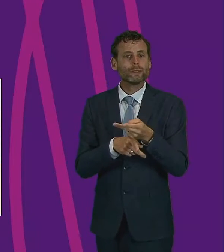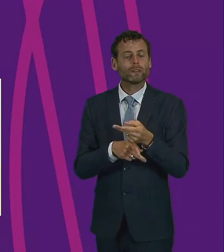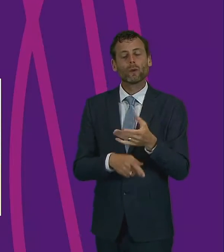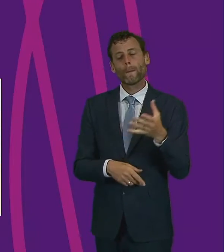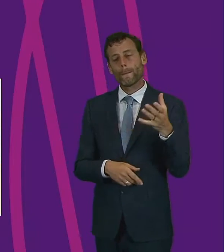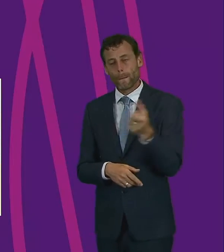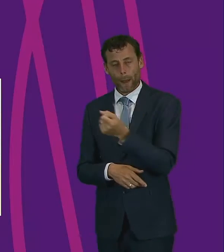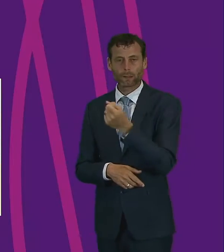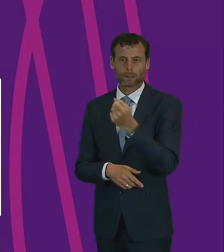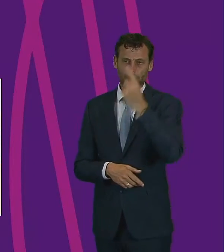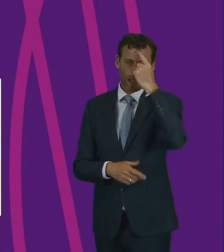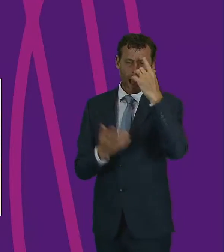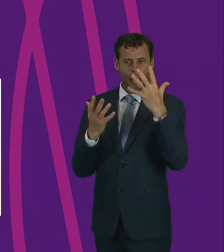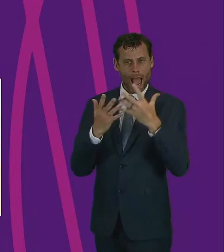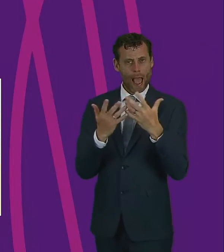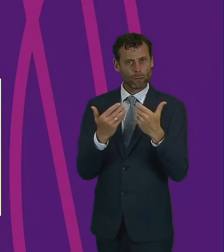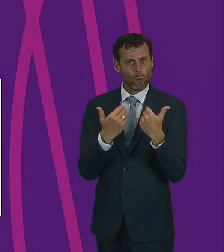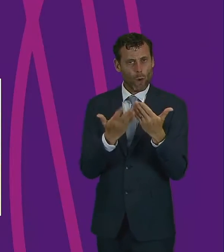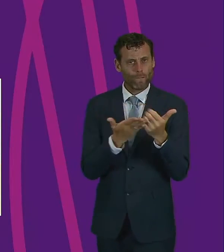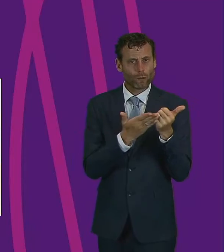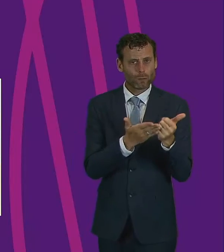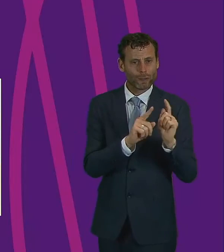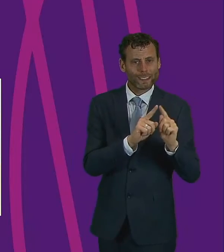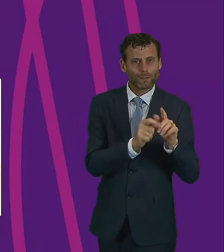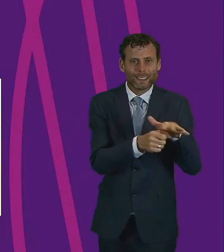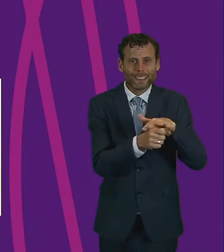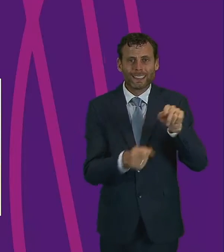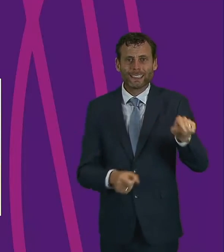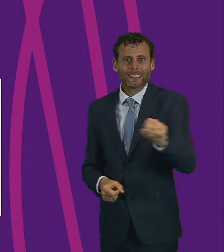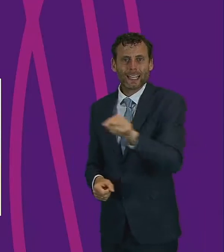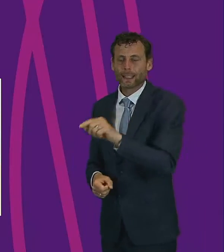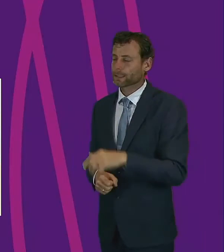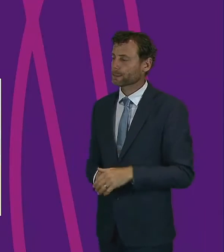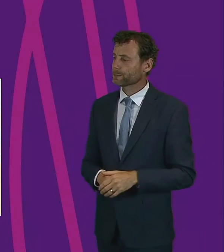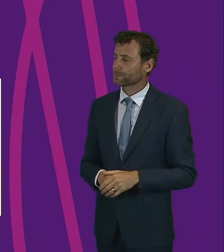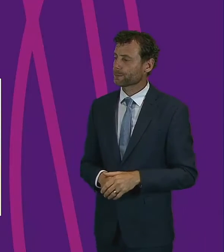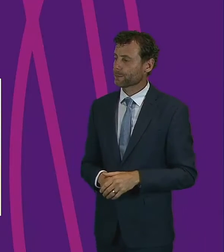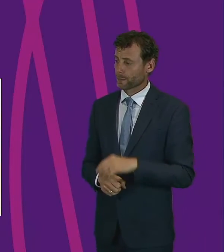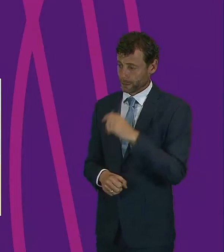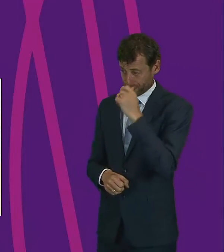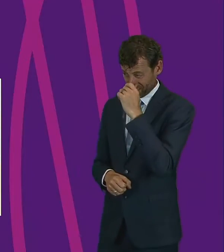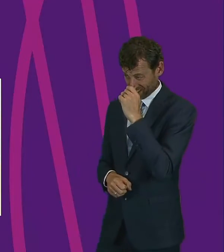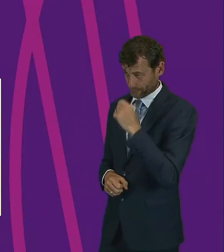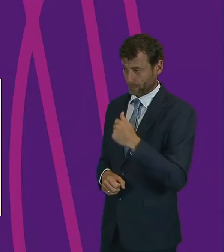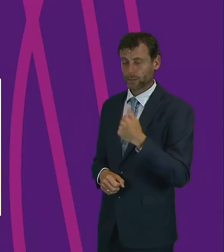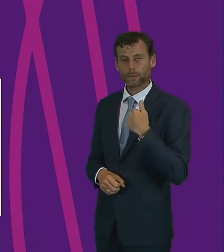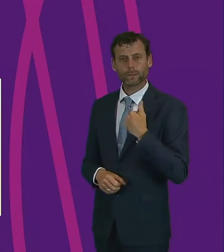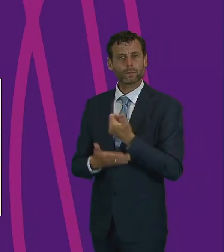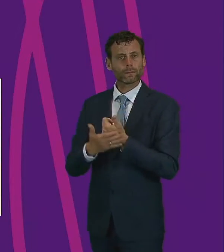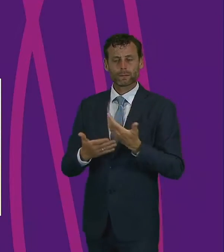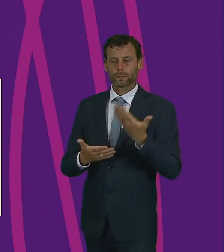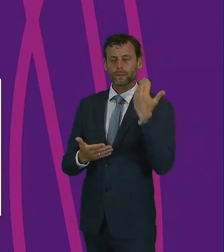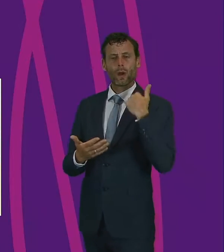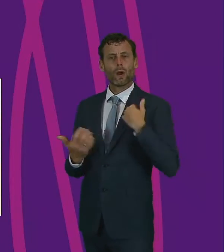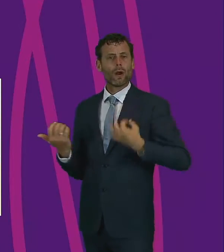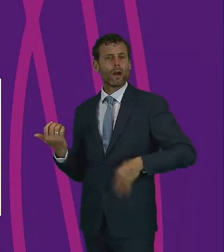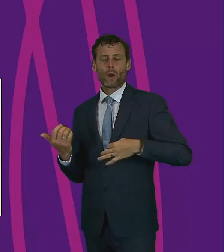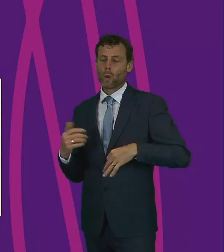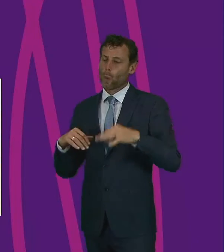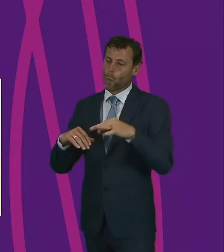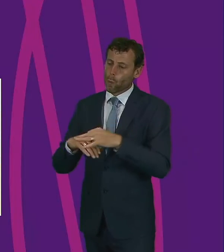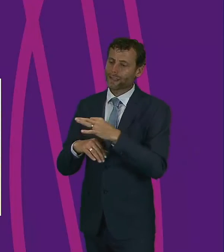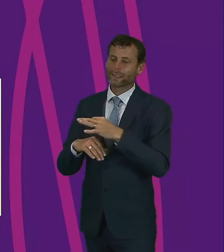lose this. Another area, for example, is one I was very much involved in, which is playing at weddings and corporate entertainment. Now, there might